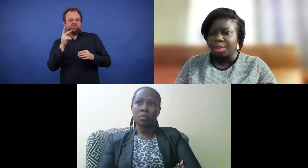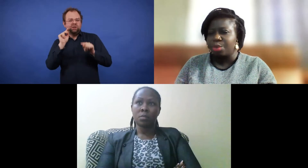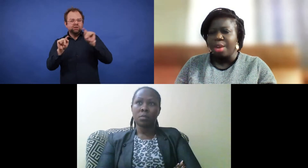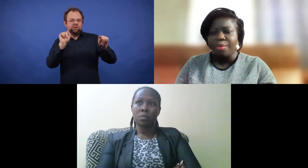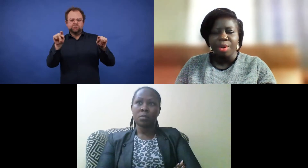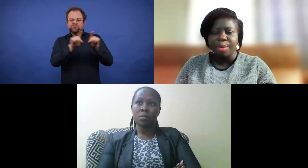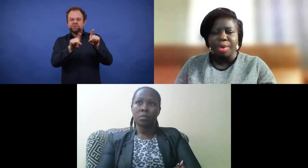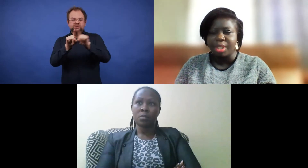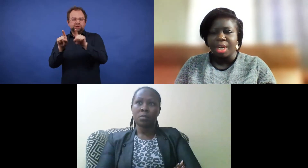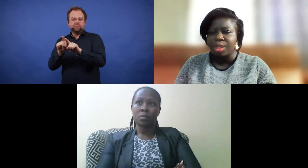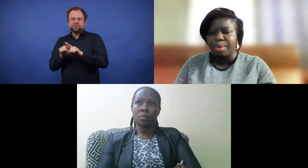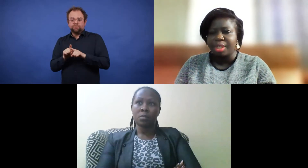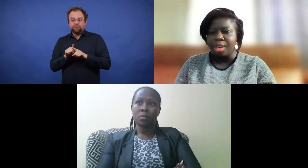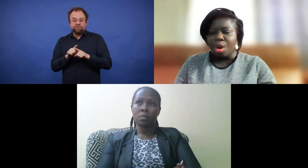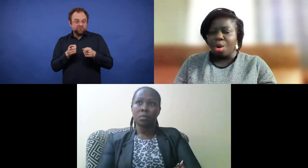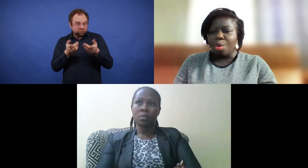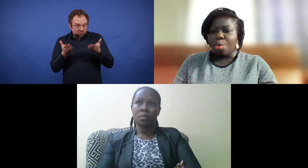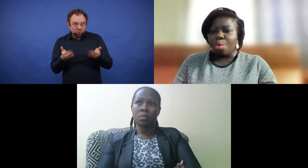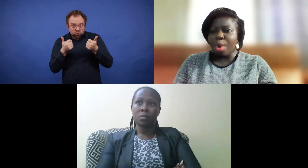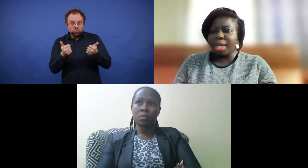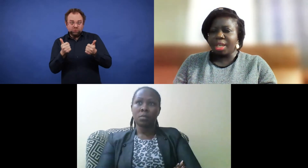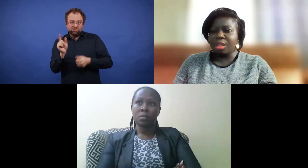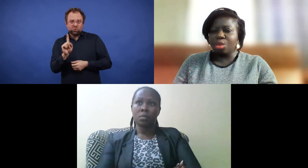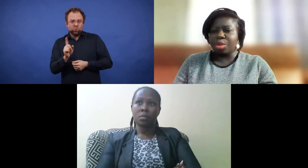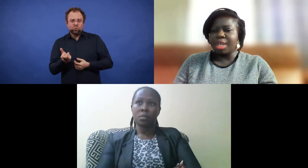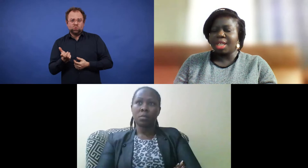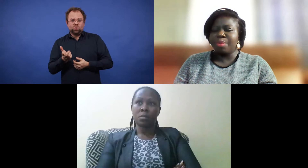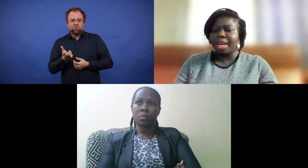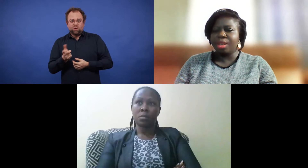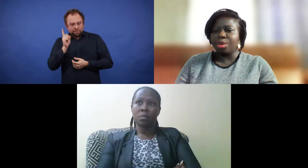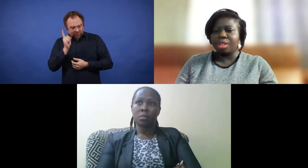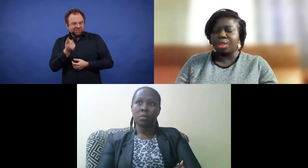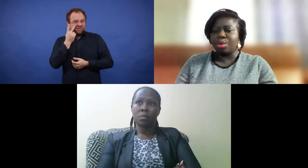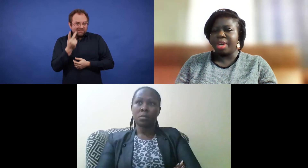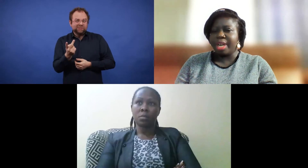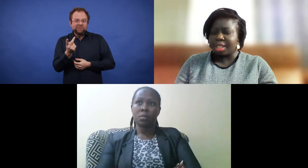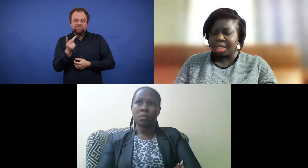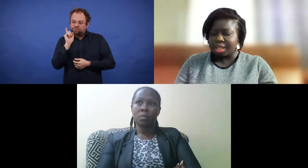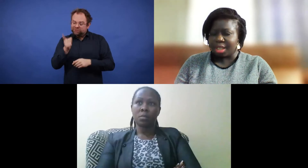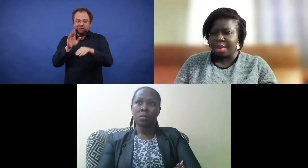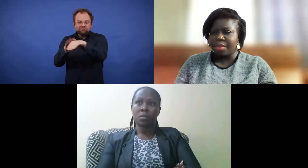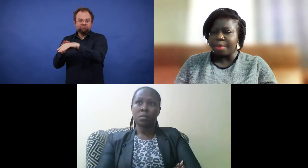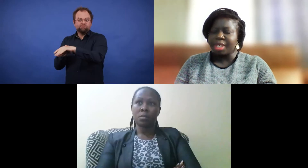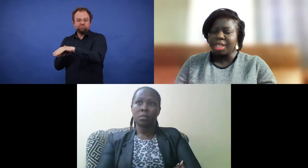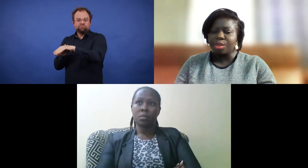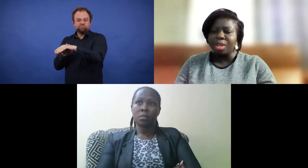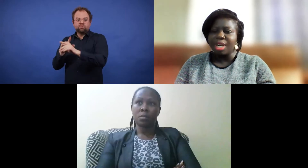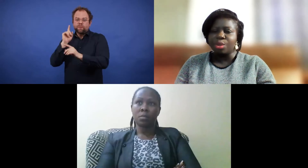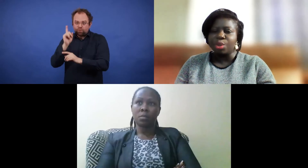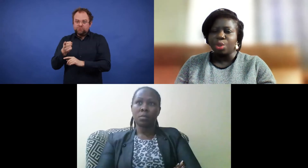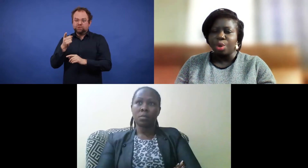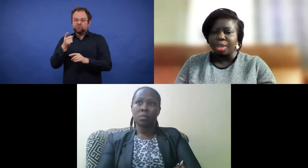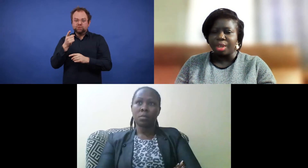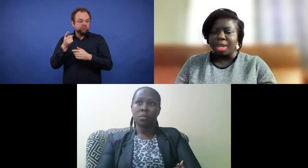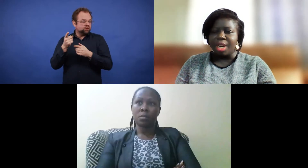that we do, even on the political space. When you start making those discriminations, if the person is not that